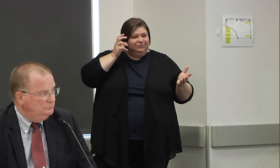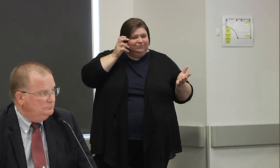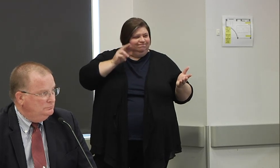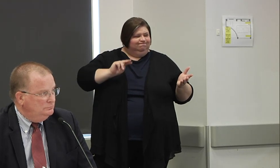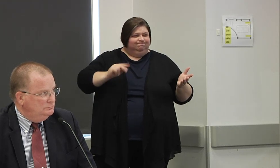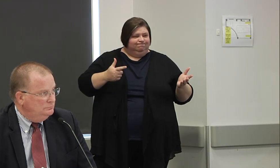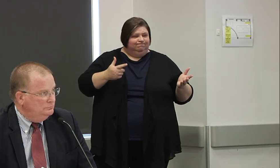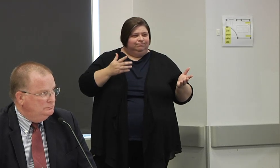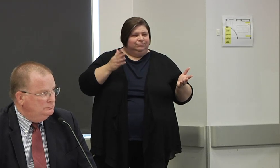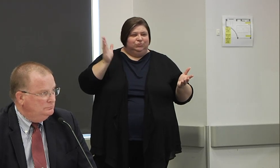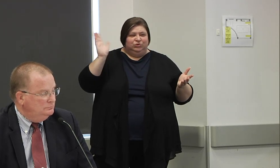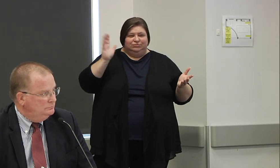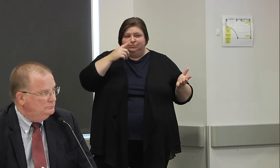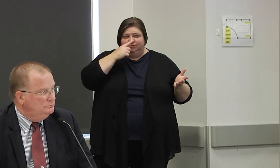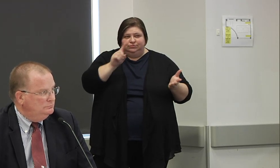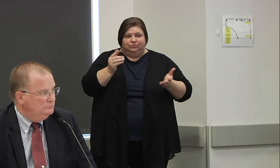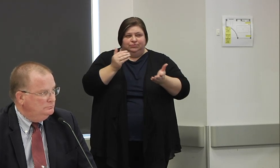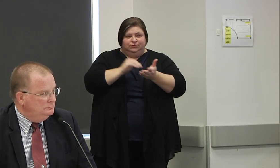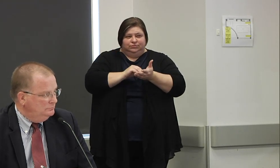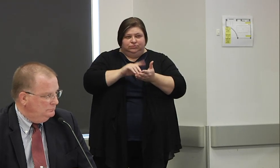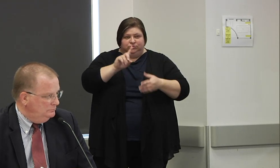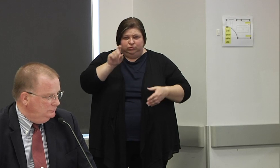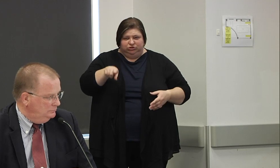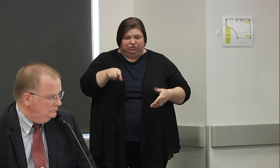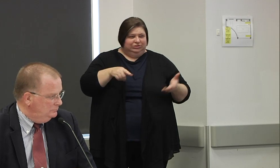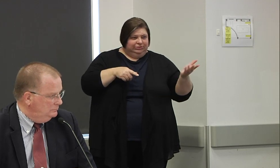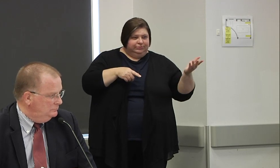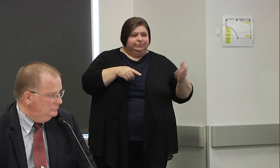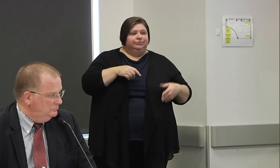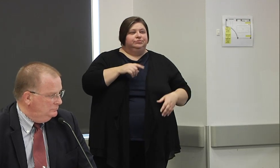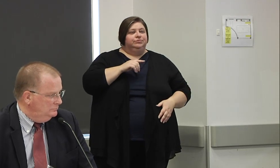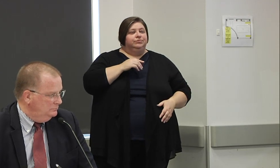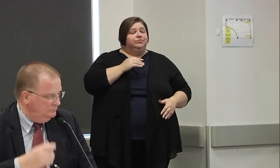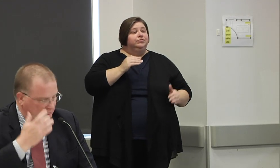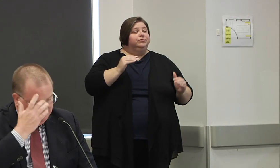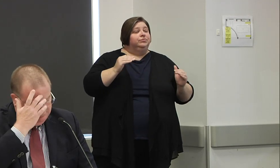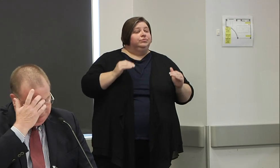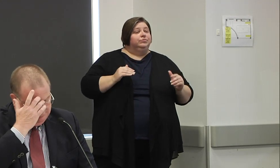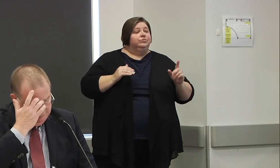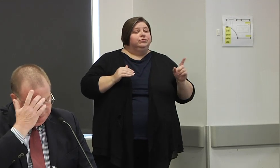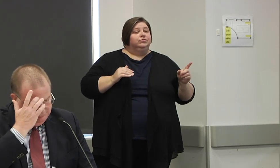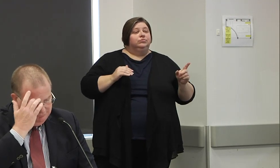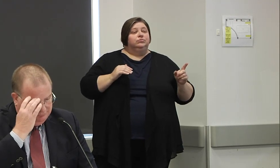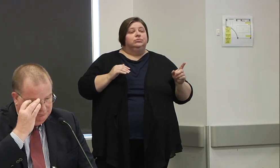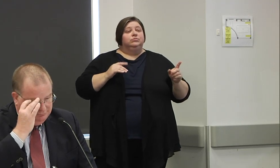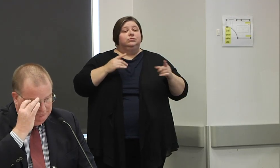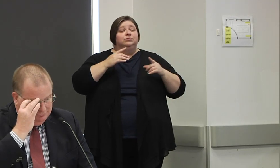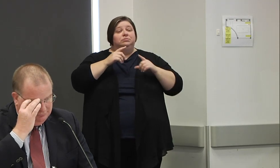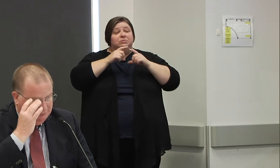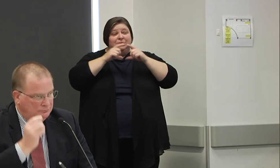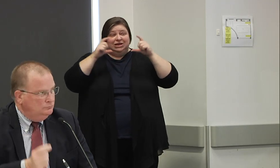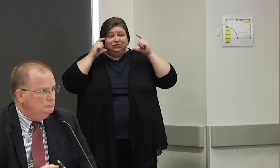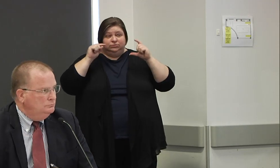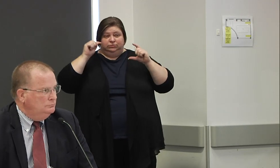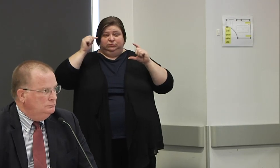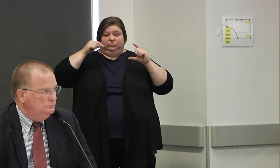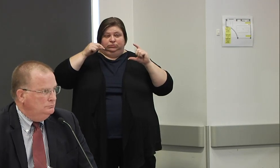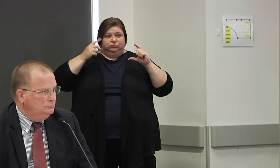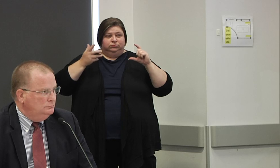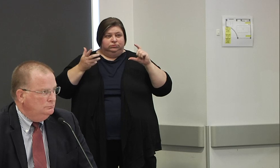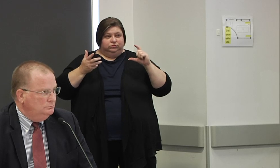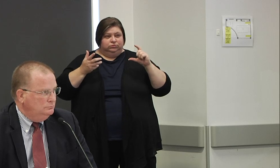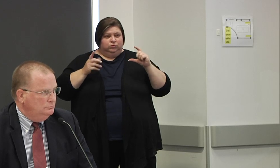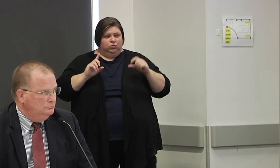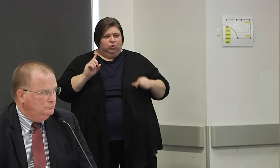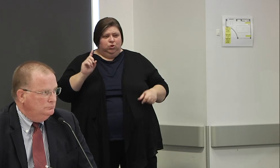question briefly. The next question from Lynn Terry is about face masks. She's asking, where will they be required and who will